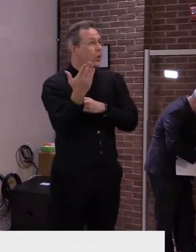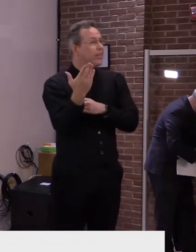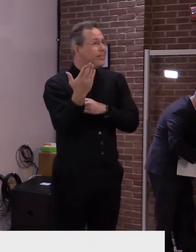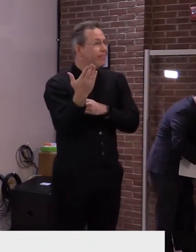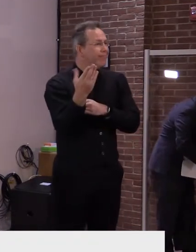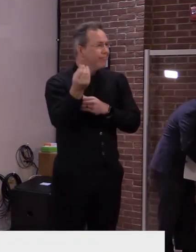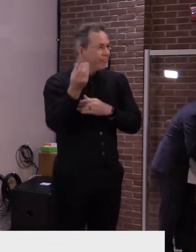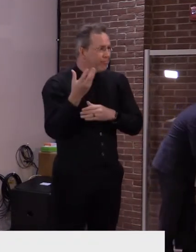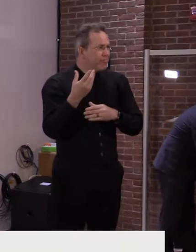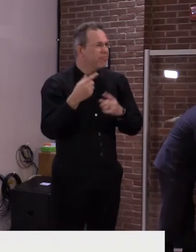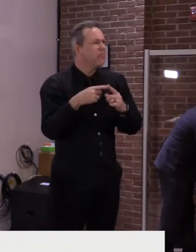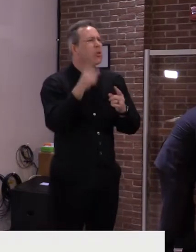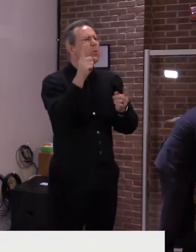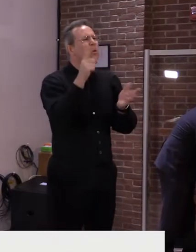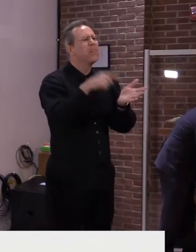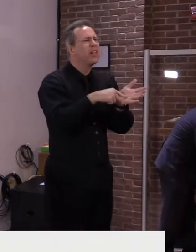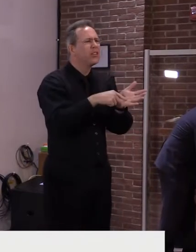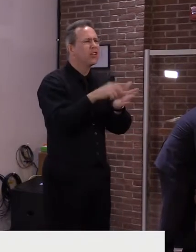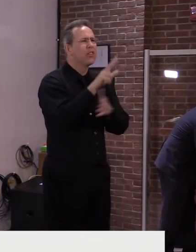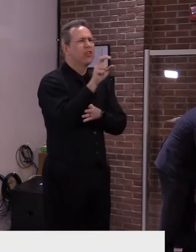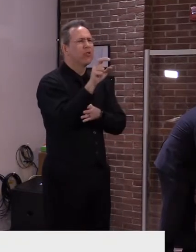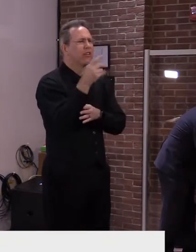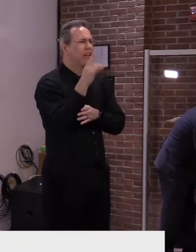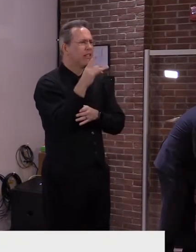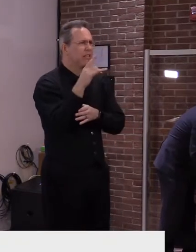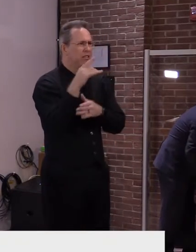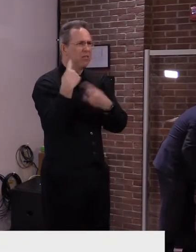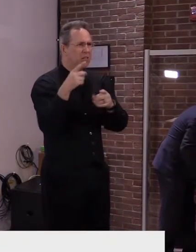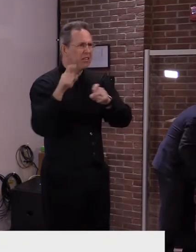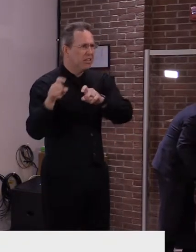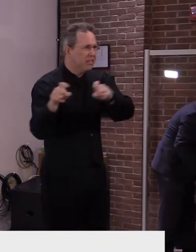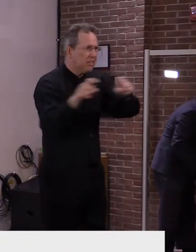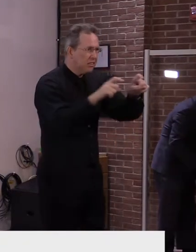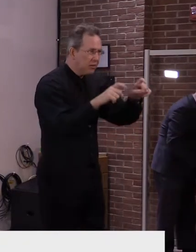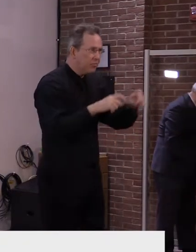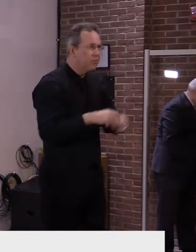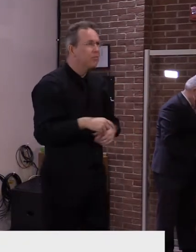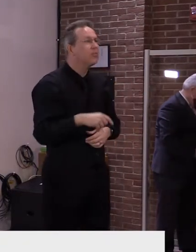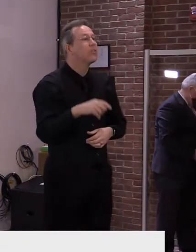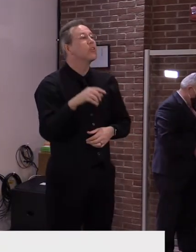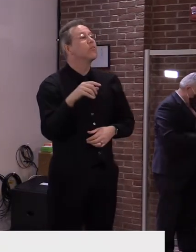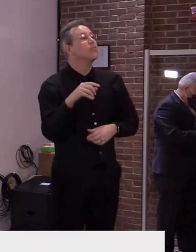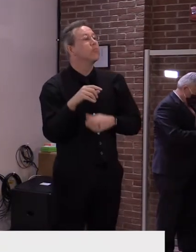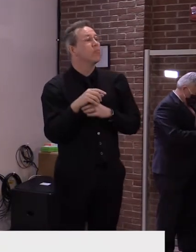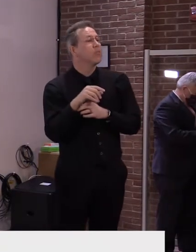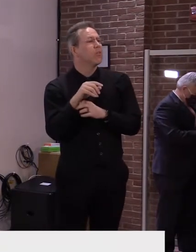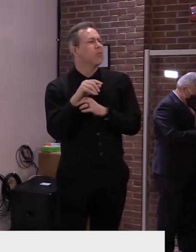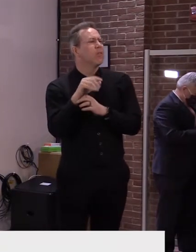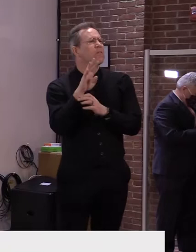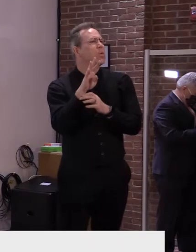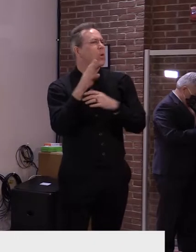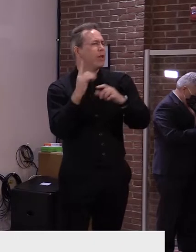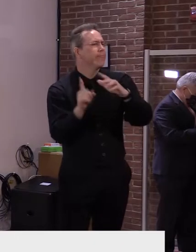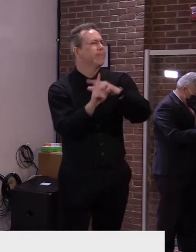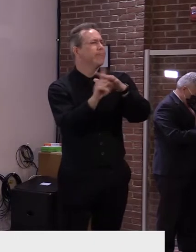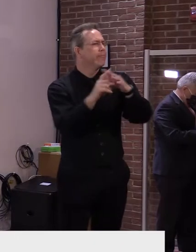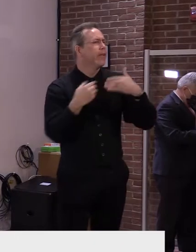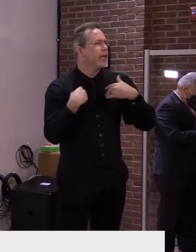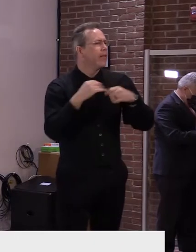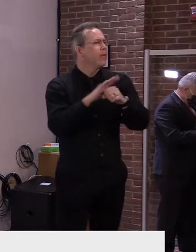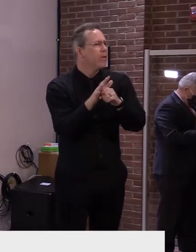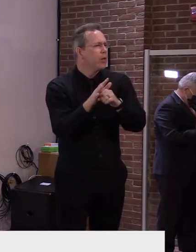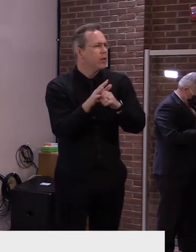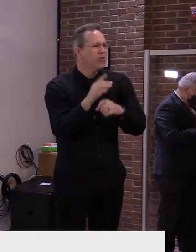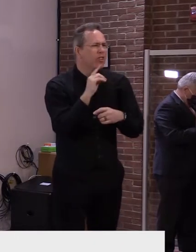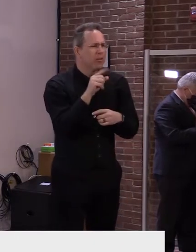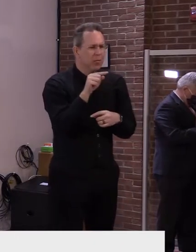1,314 have been tested, 4 are positive. This is a positivity rate of 0.31%. And the state positivity rate